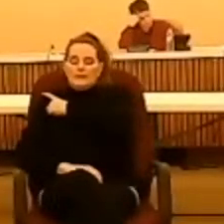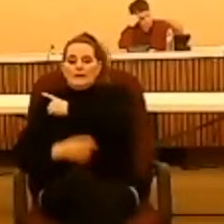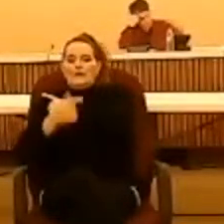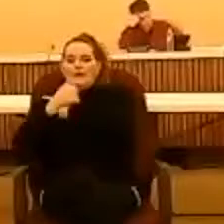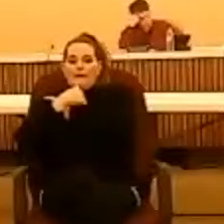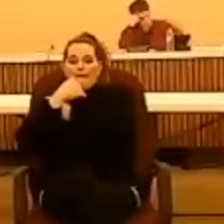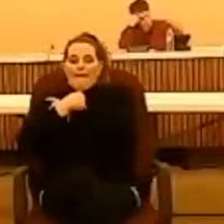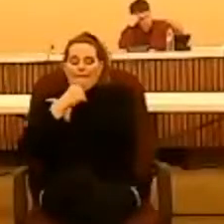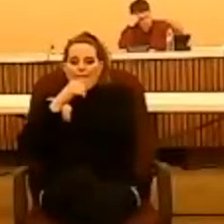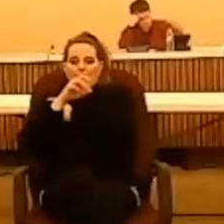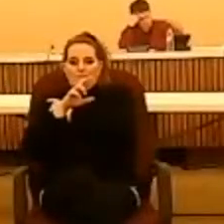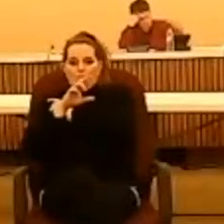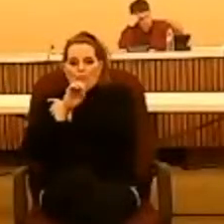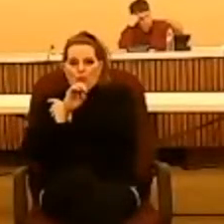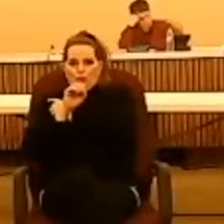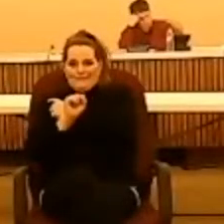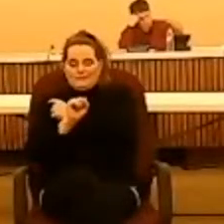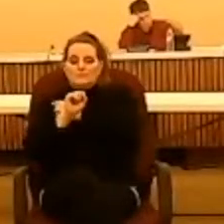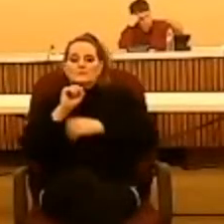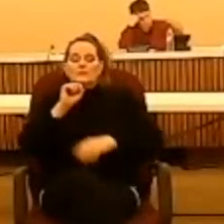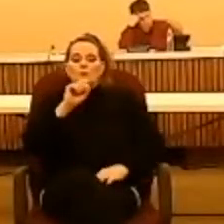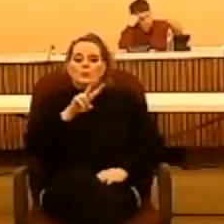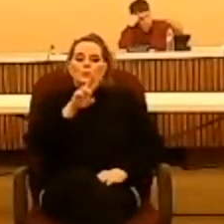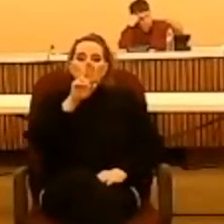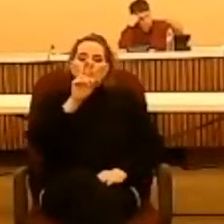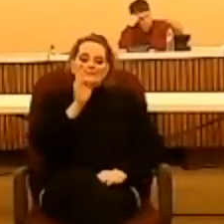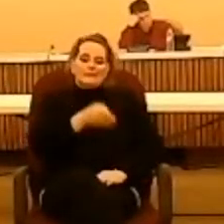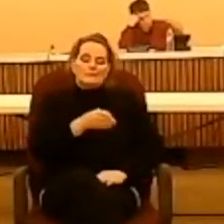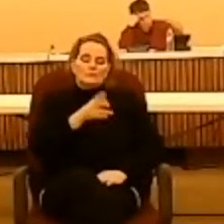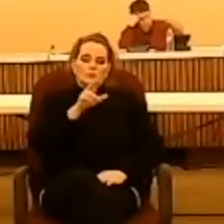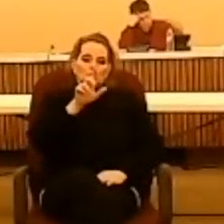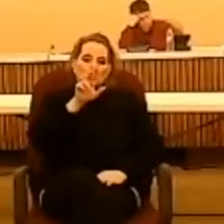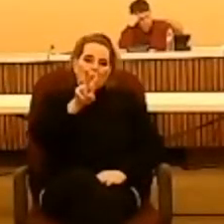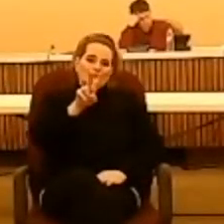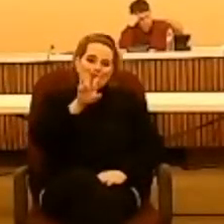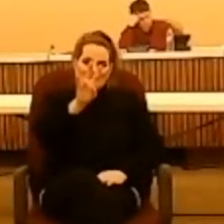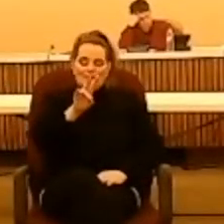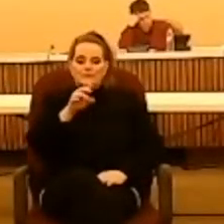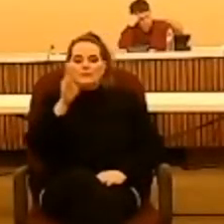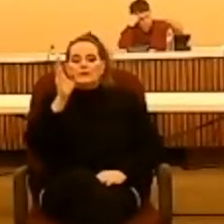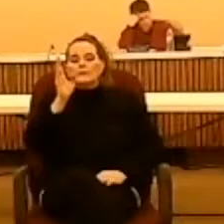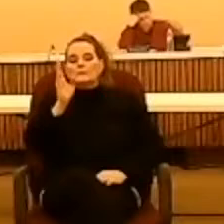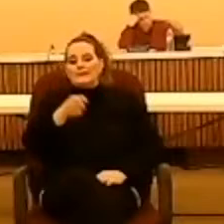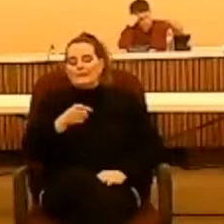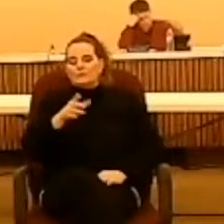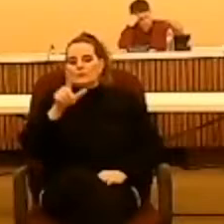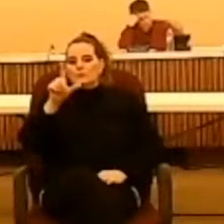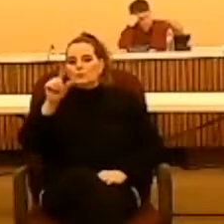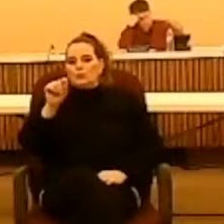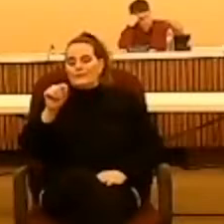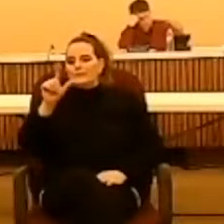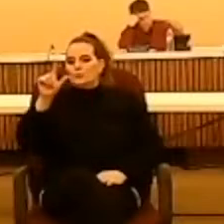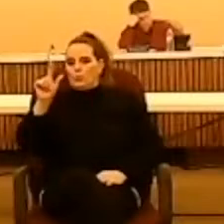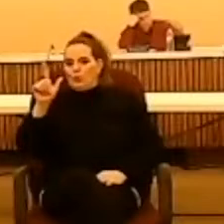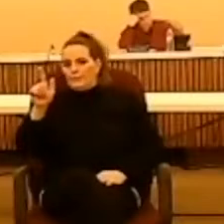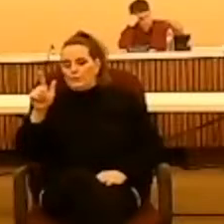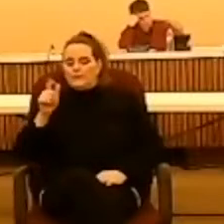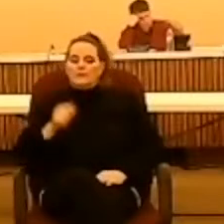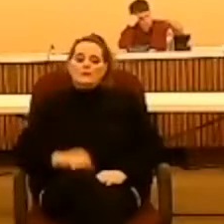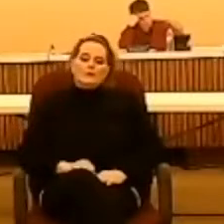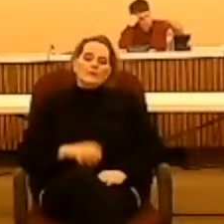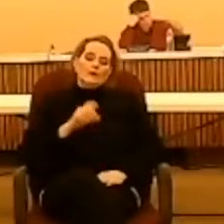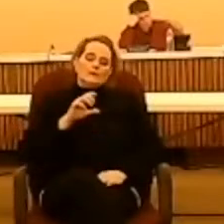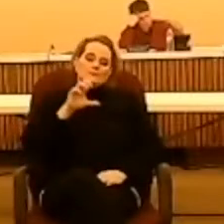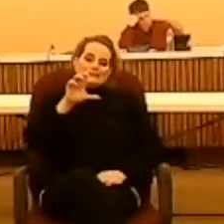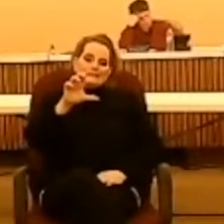fellow town board members, I have Resolution 2-27, 2021. Whereas the Canandaigua National